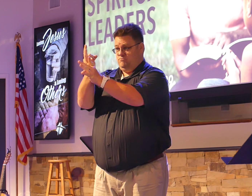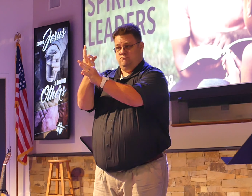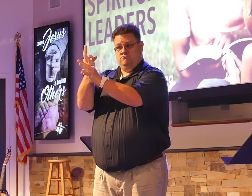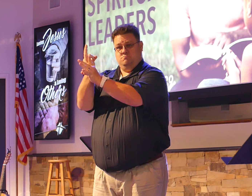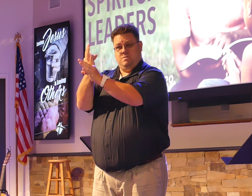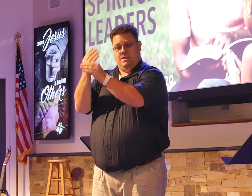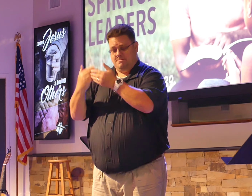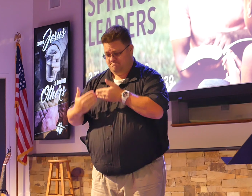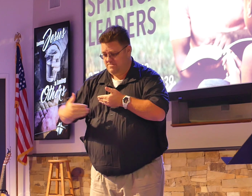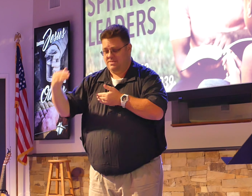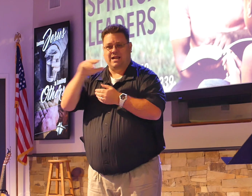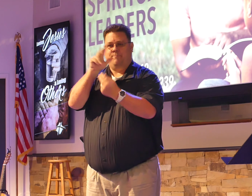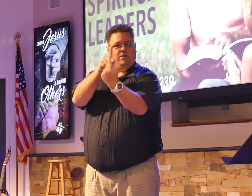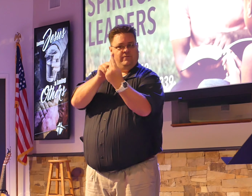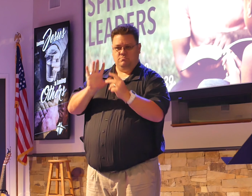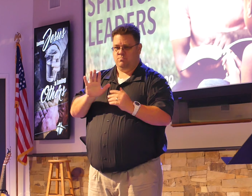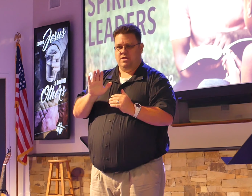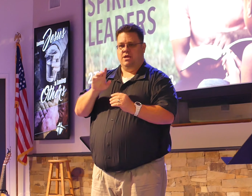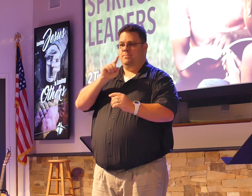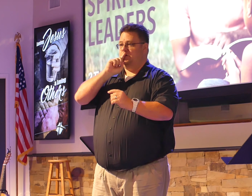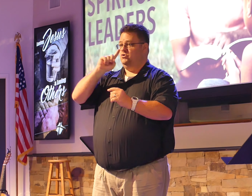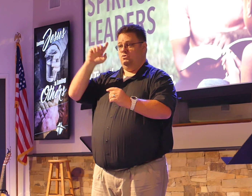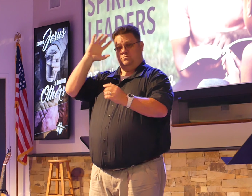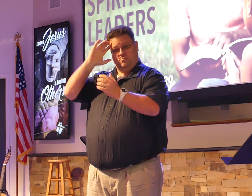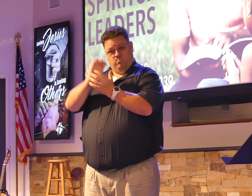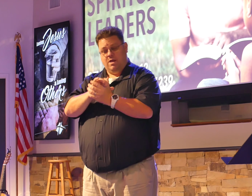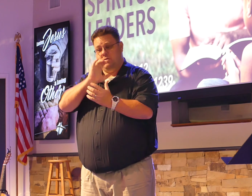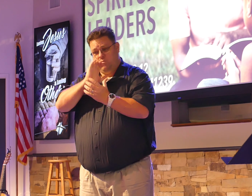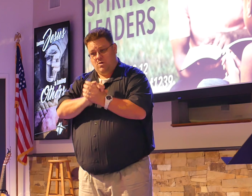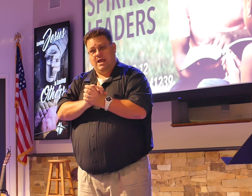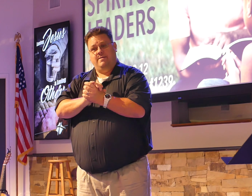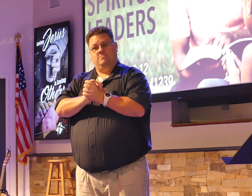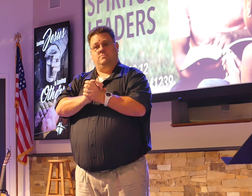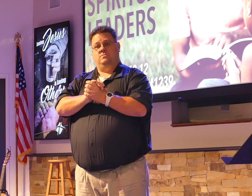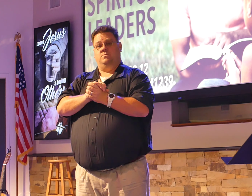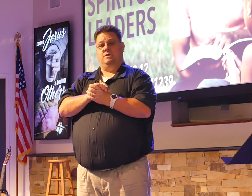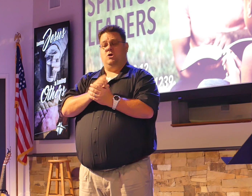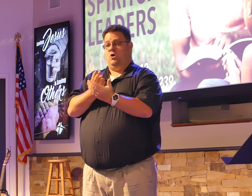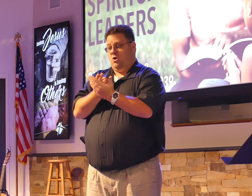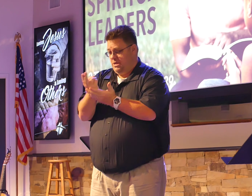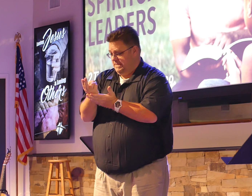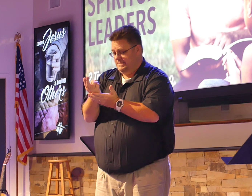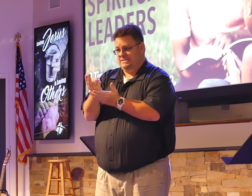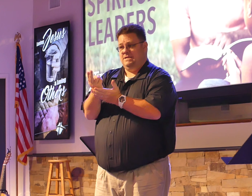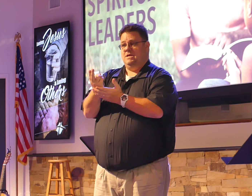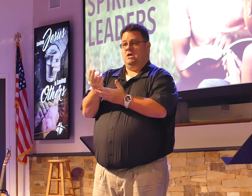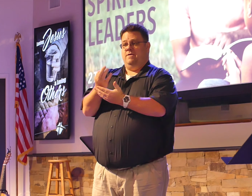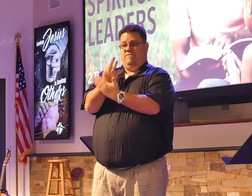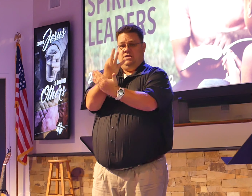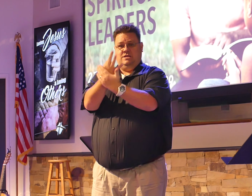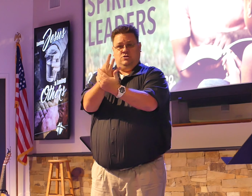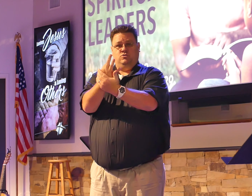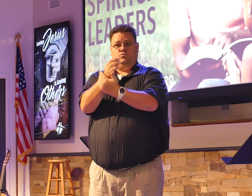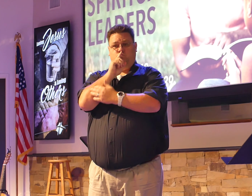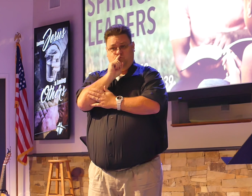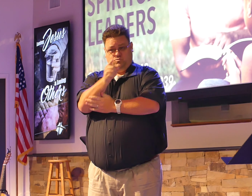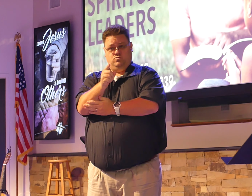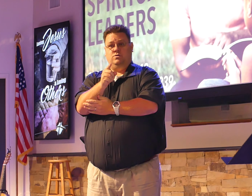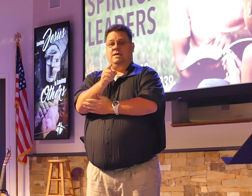They're not perfect, but they've been true to their spouse. They've been honest in their dealings. They've exhibited financial integrity. They've been very giving, very